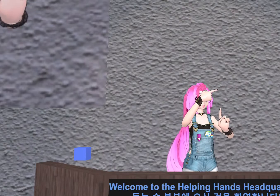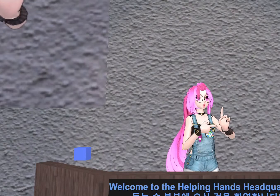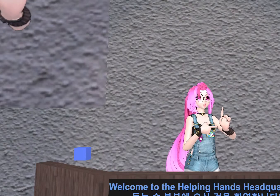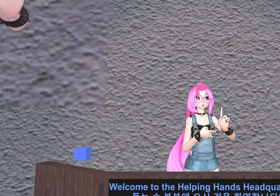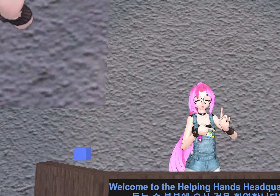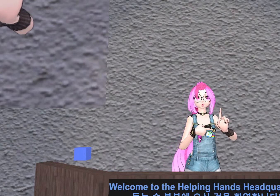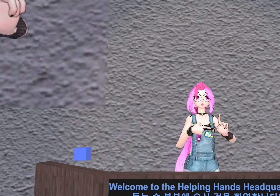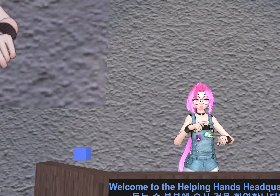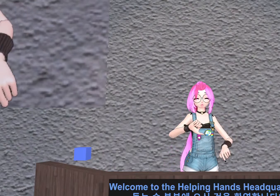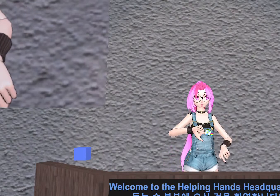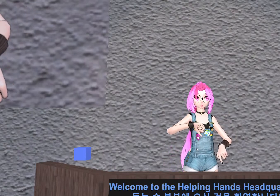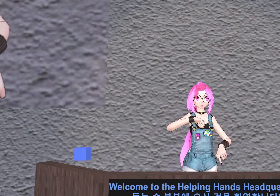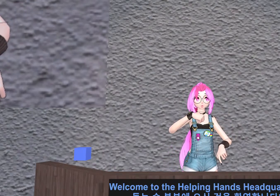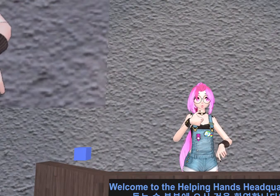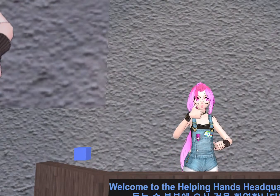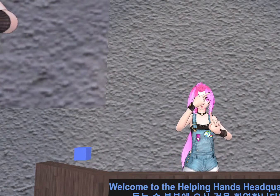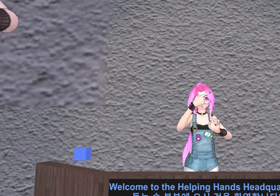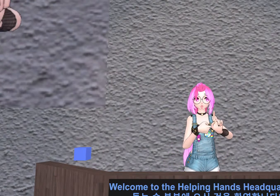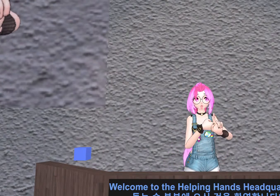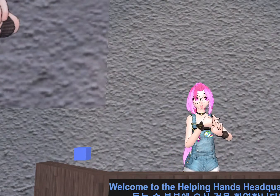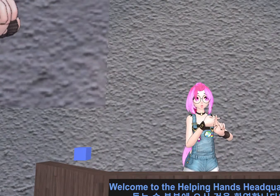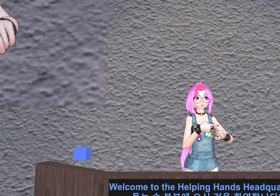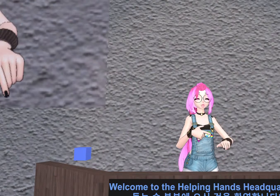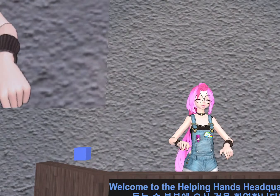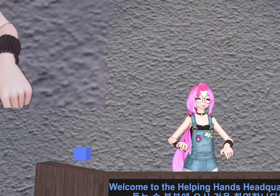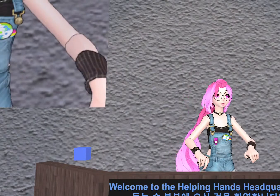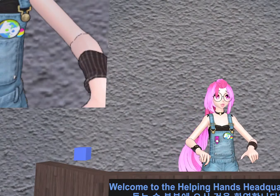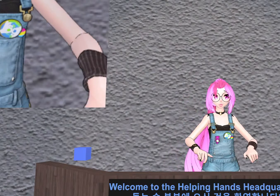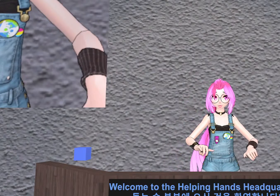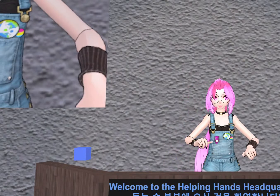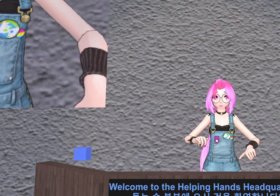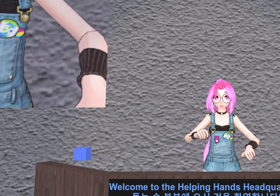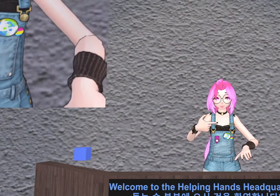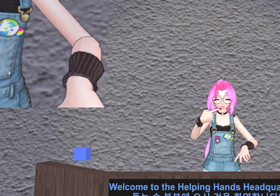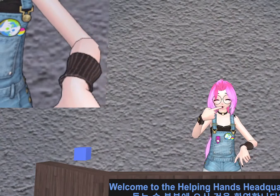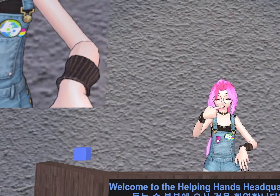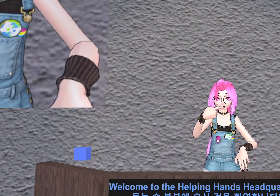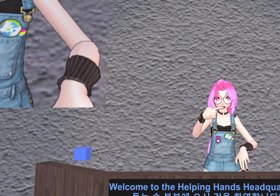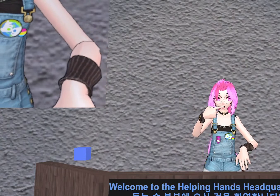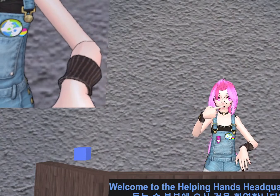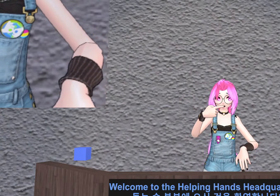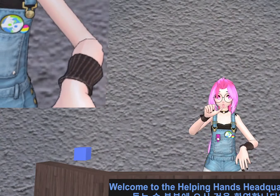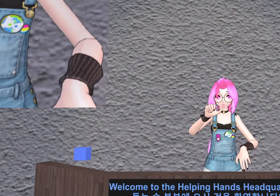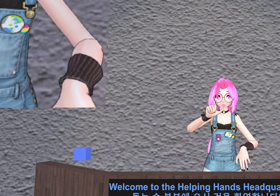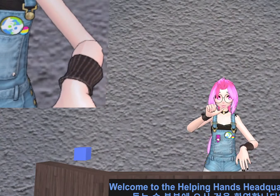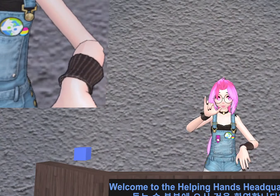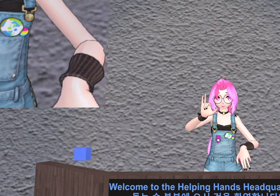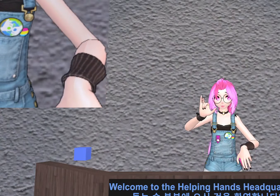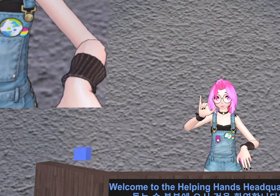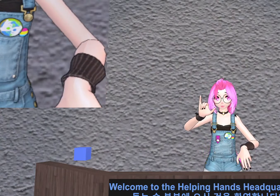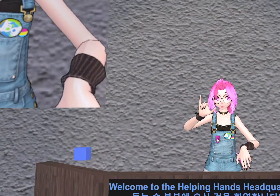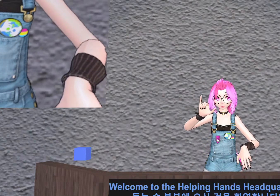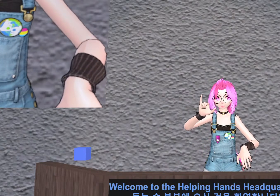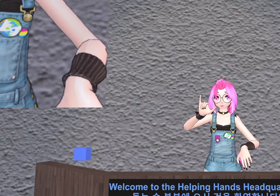Perfect. There you go. Down. Awesome. Pride month. Okay. What